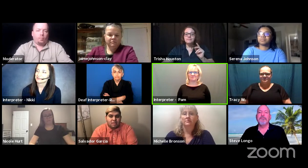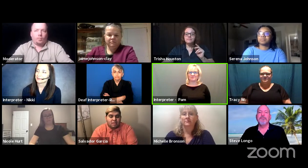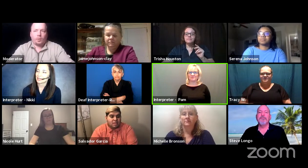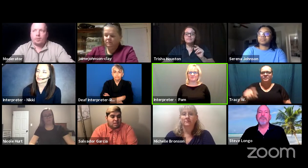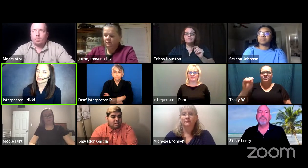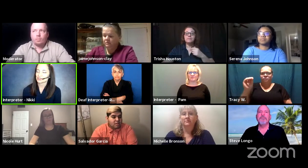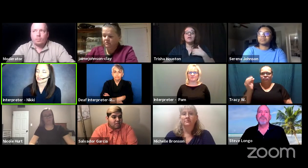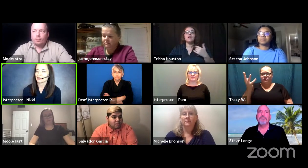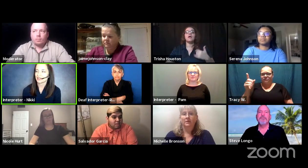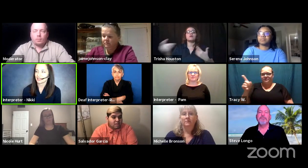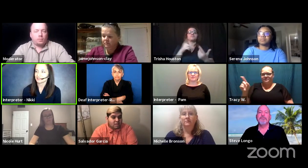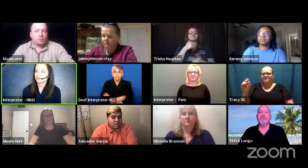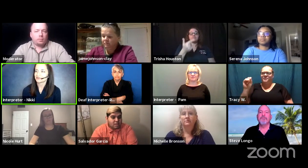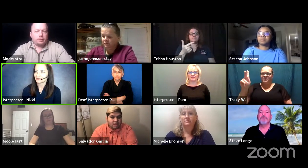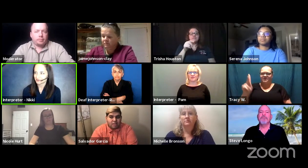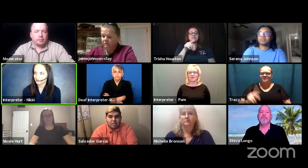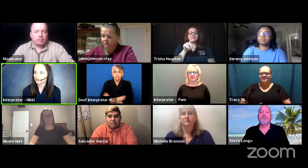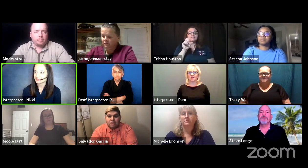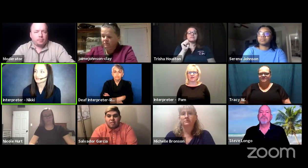Back to Tricia. Okay.